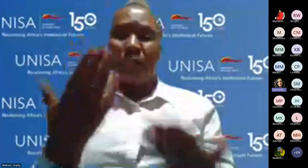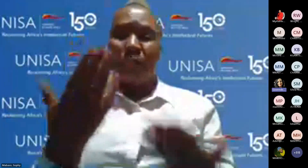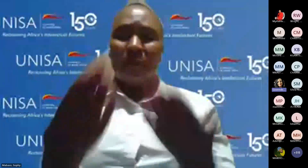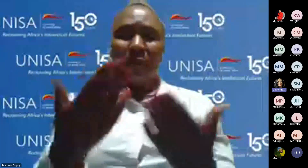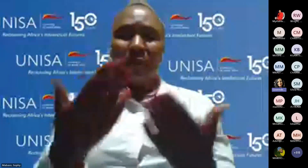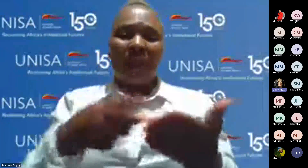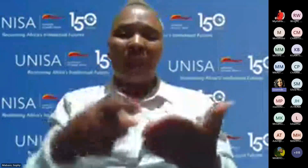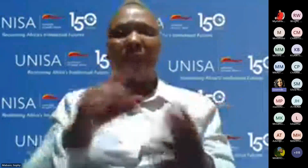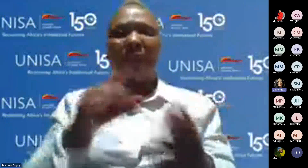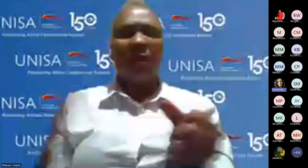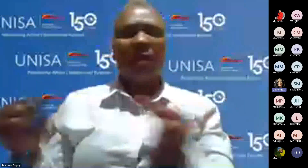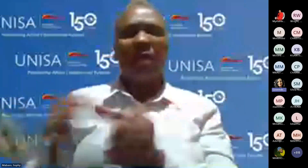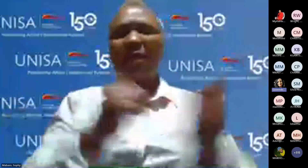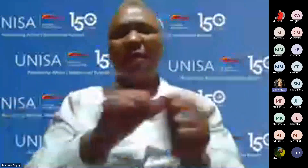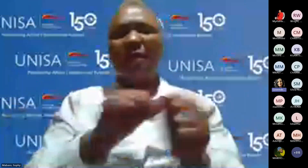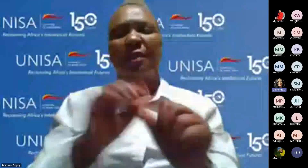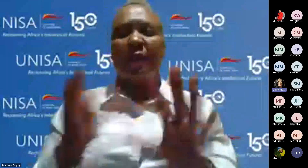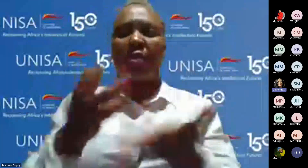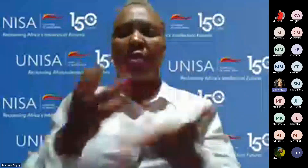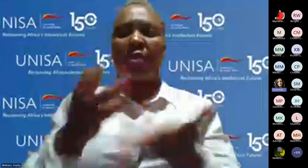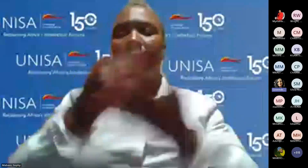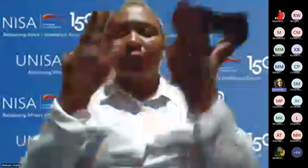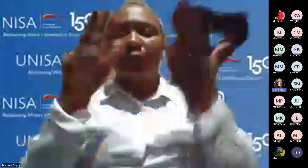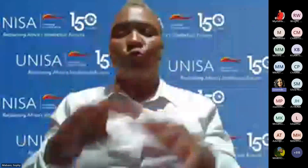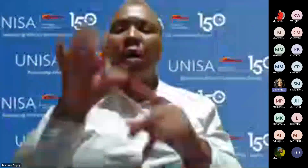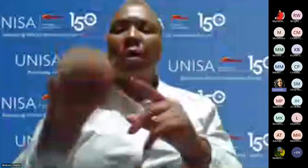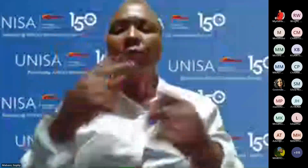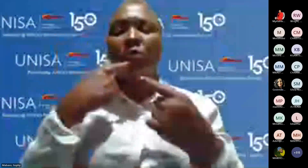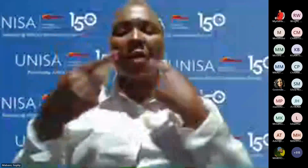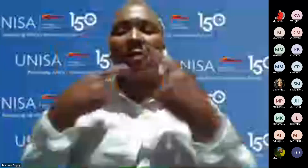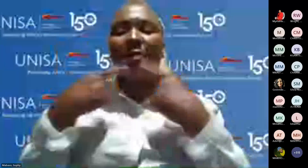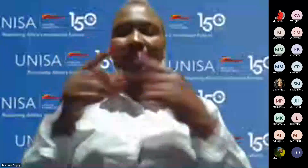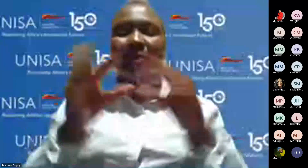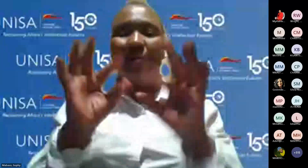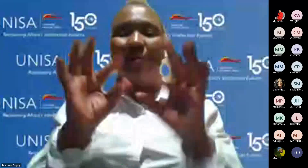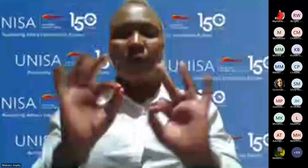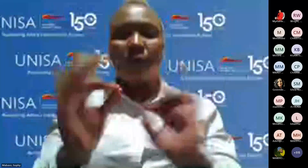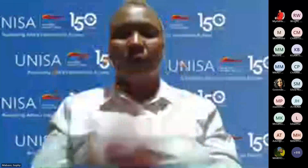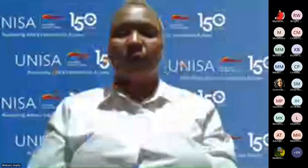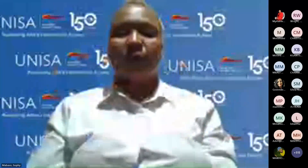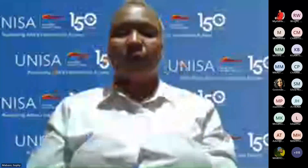just strategies to help students to get to the answer.